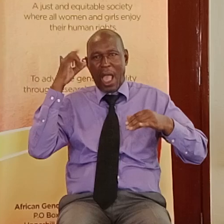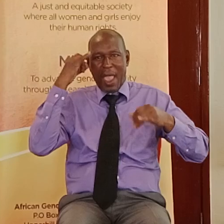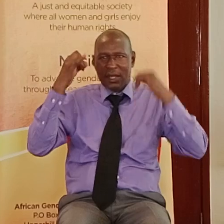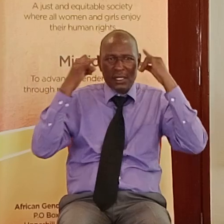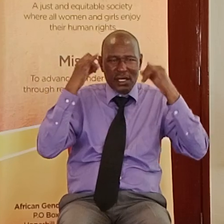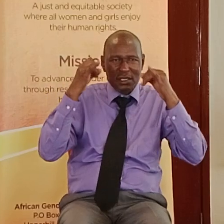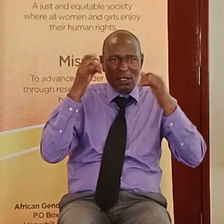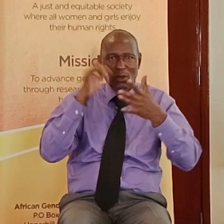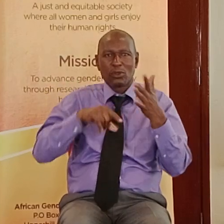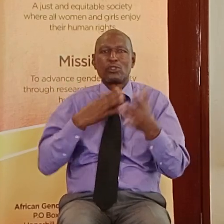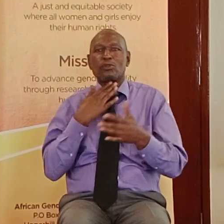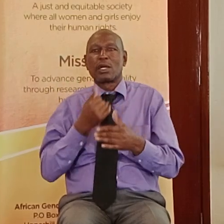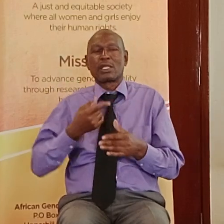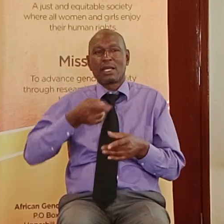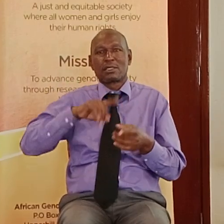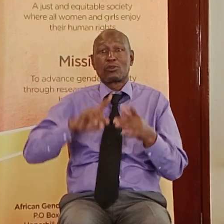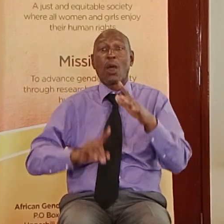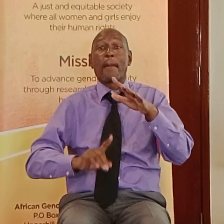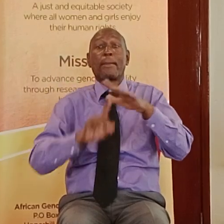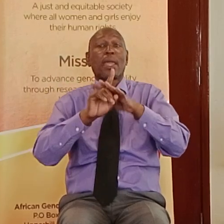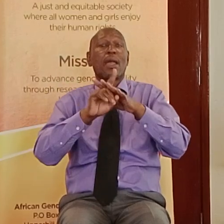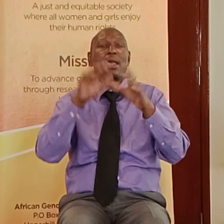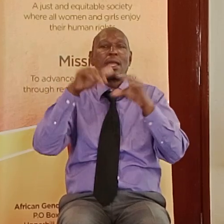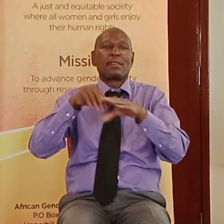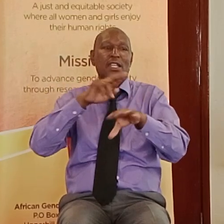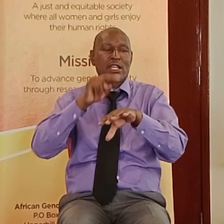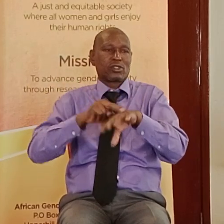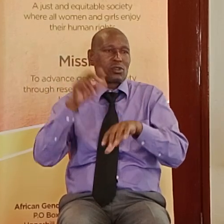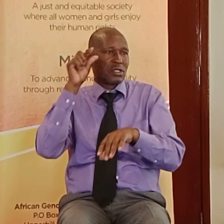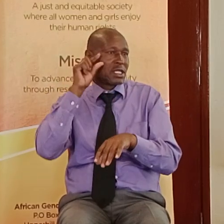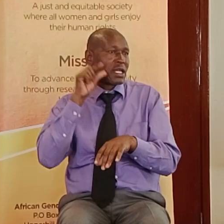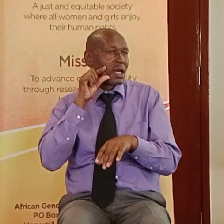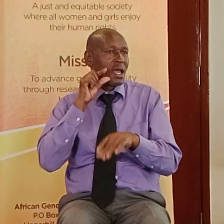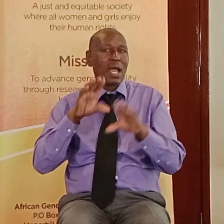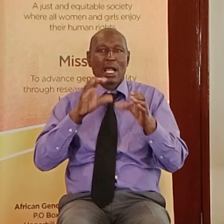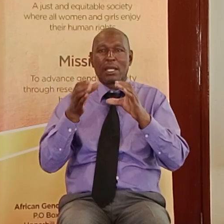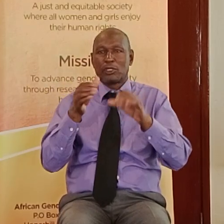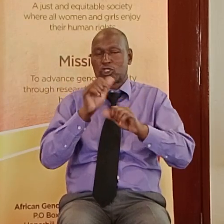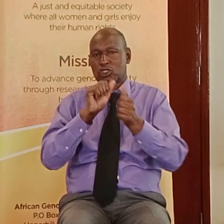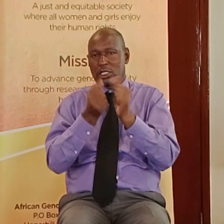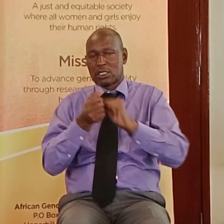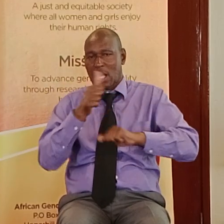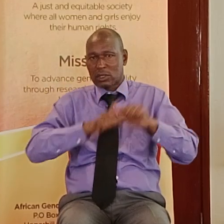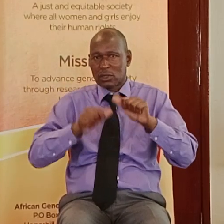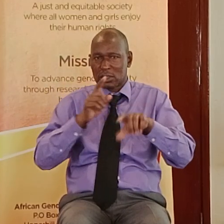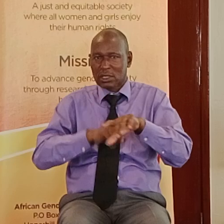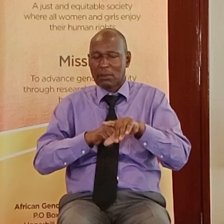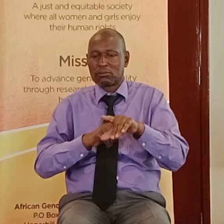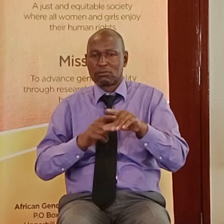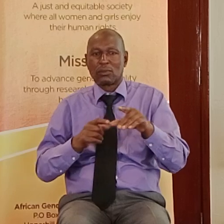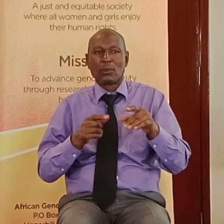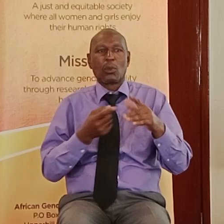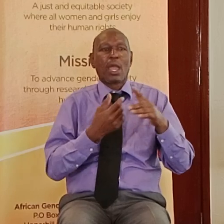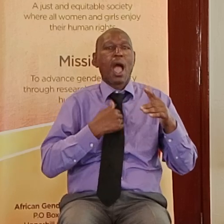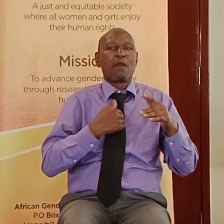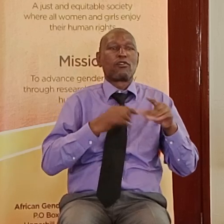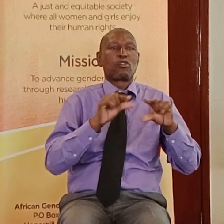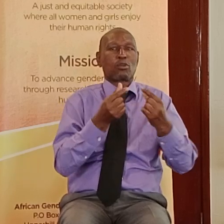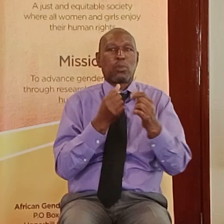inputs you want to appear in the National Gender Climate Change Action. So by the time we get into the group work, we will all have